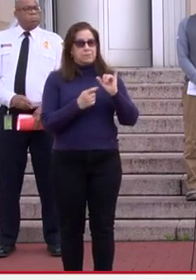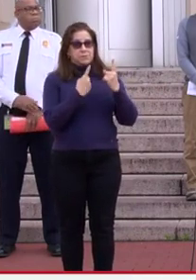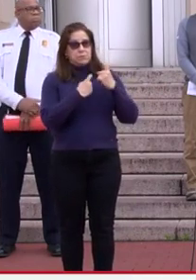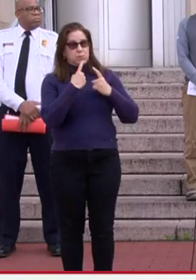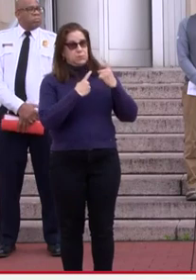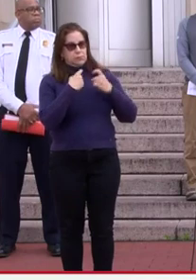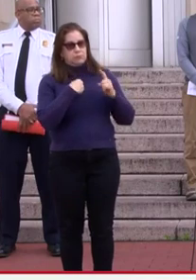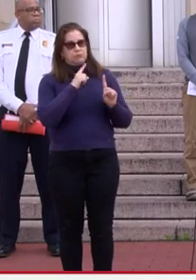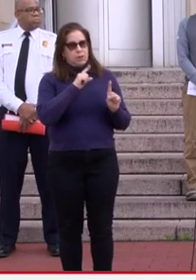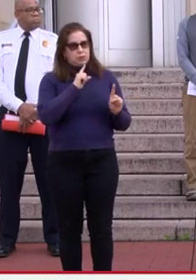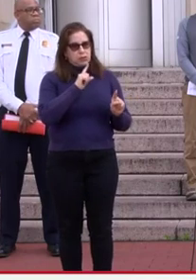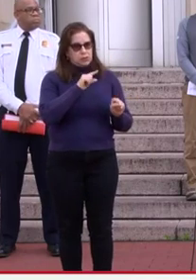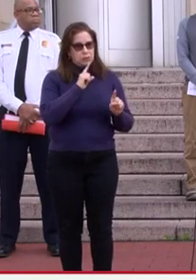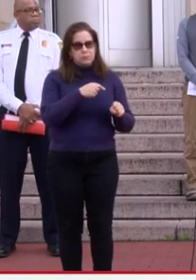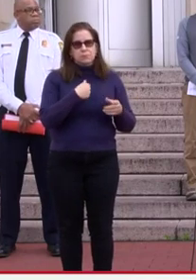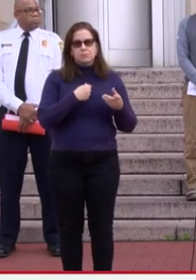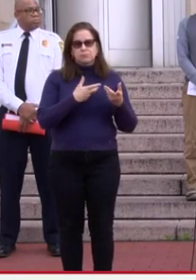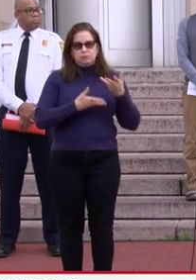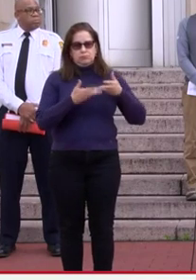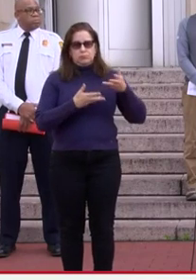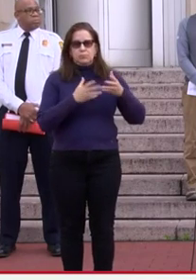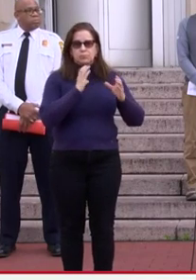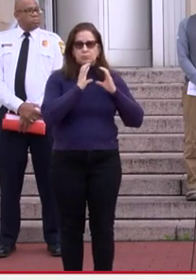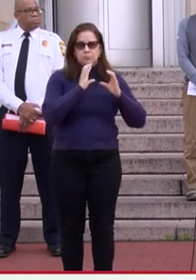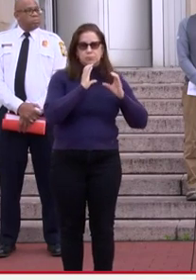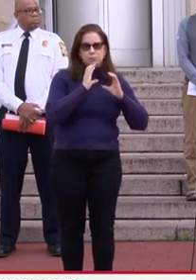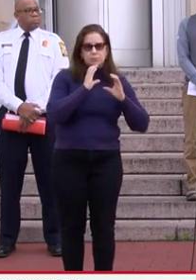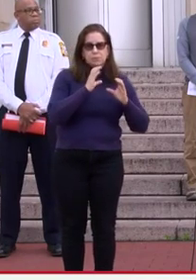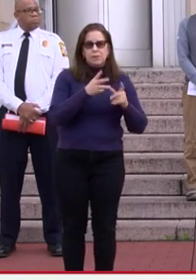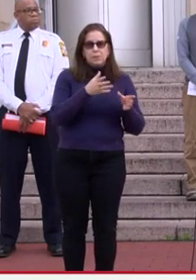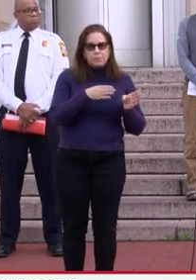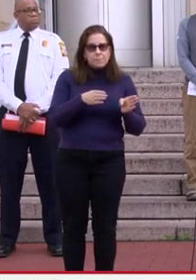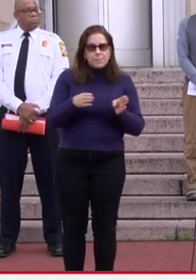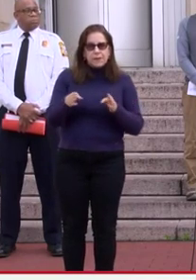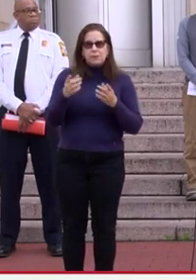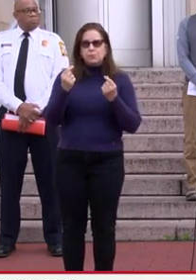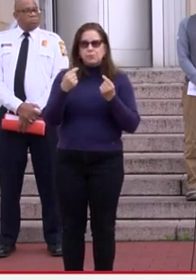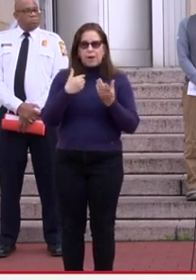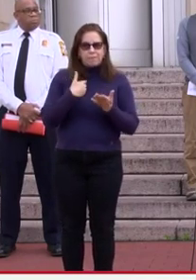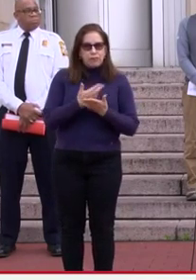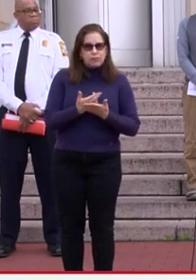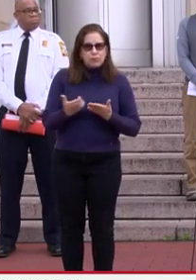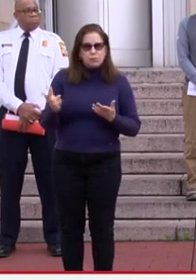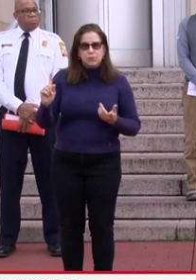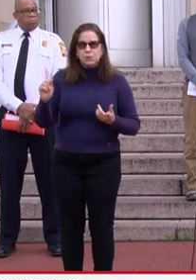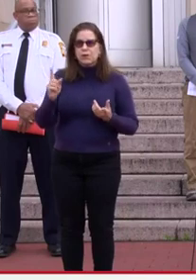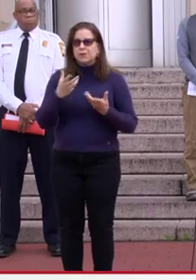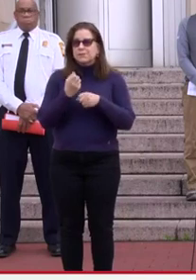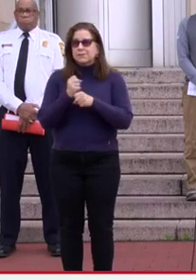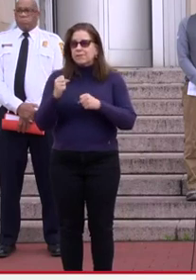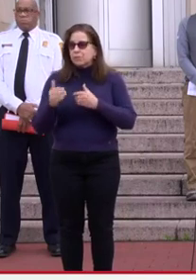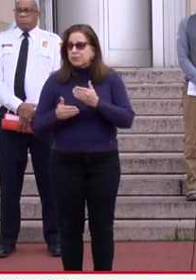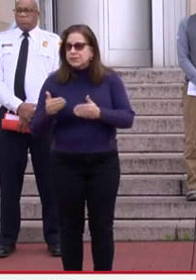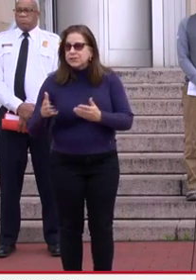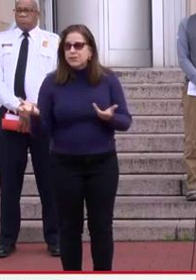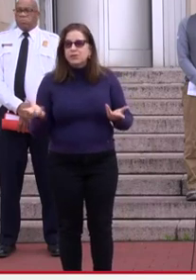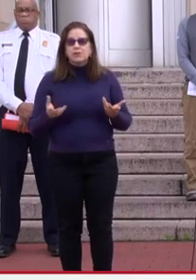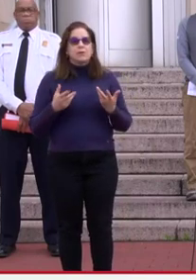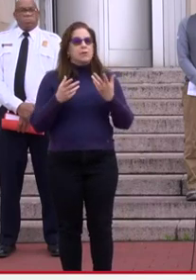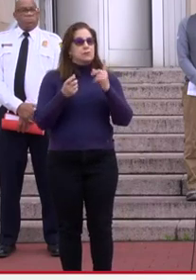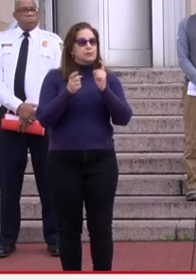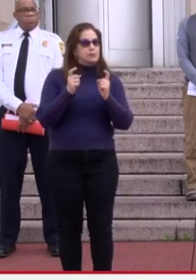members are aware of the various preparations, available resources, safety protocols, and all the temporary changes to